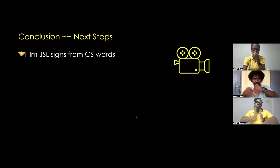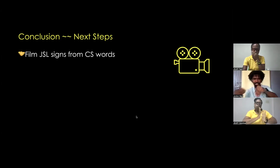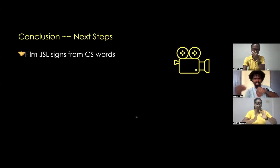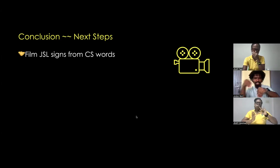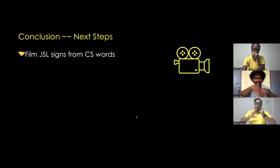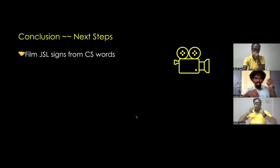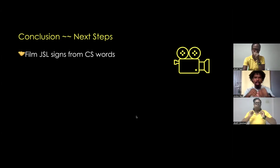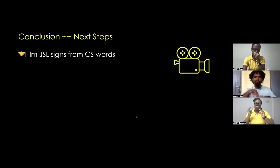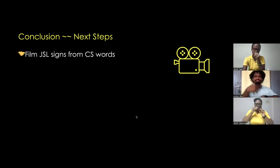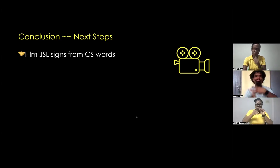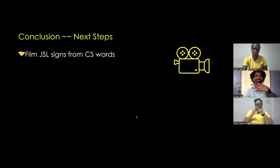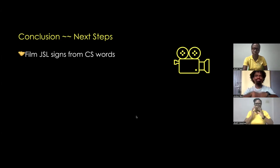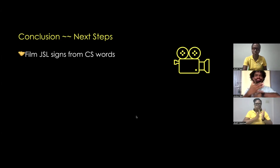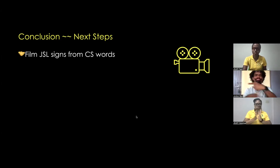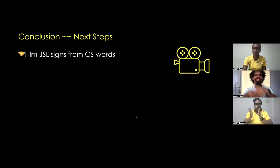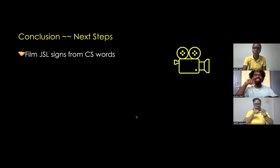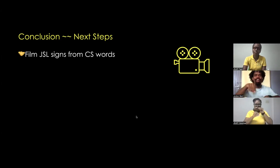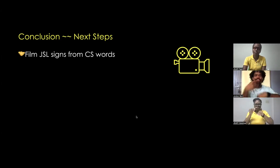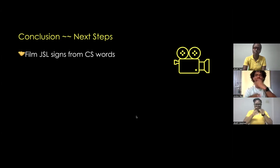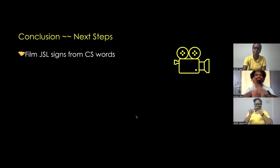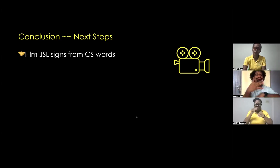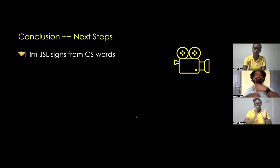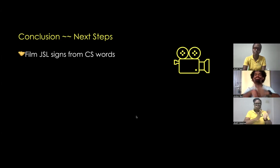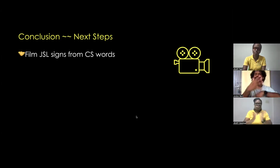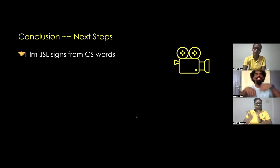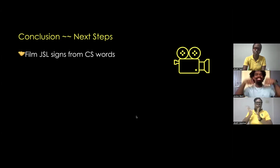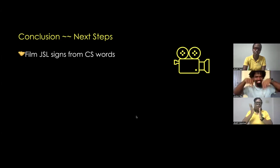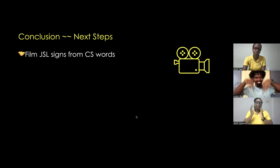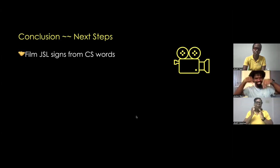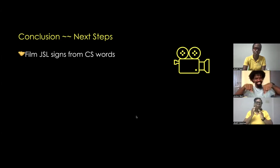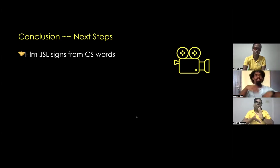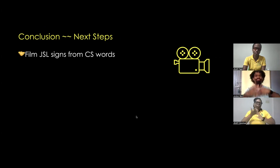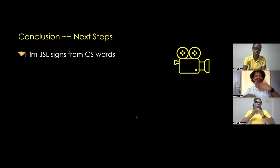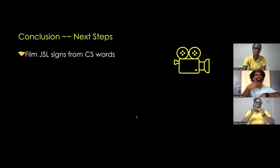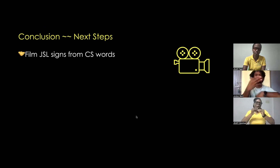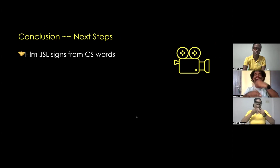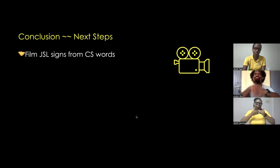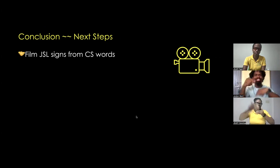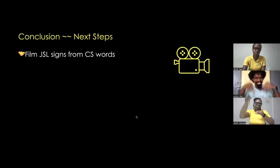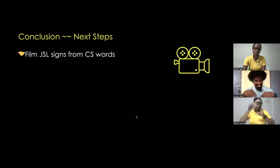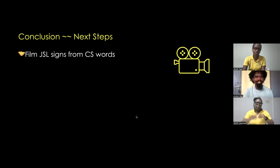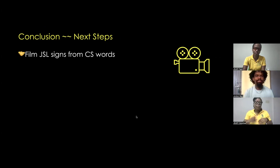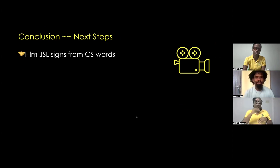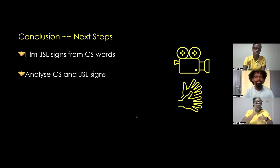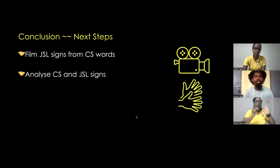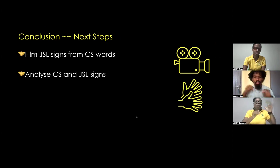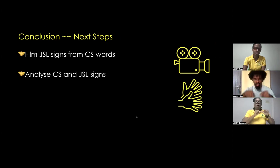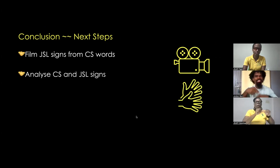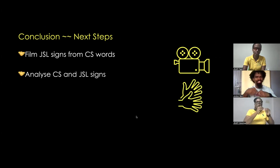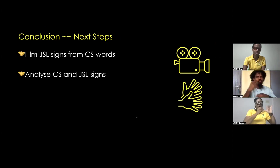being basically merged together, and we'll organize it in a way that we can have it